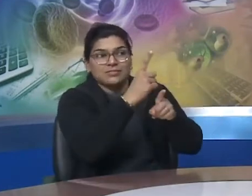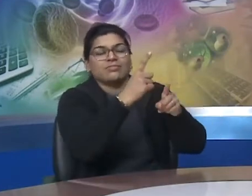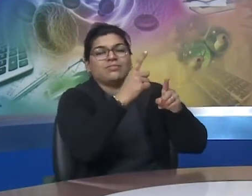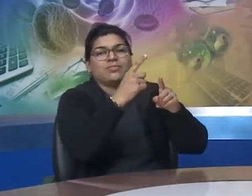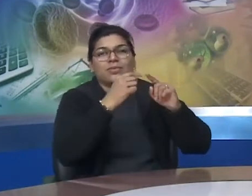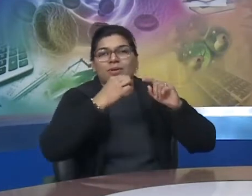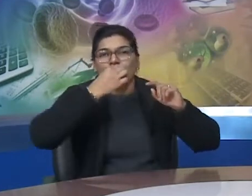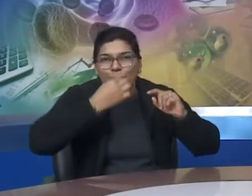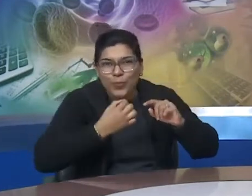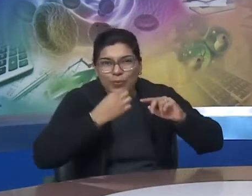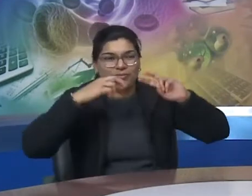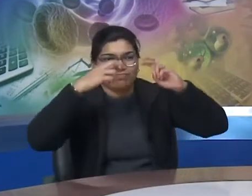my forelegs